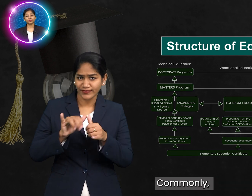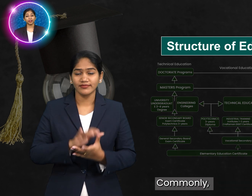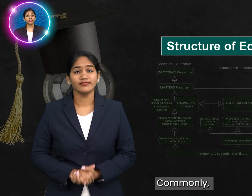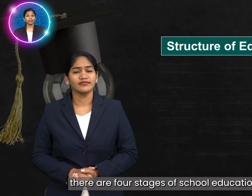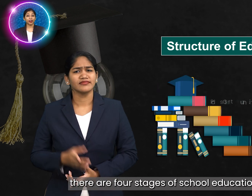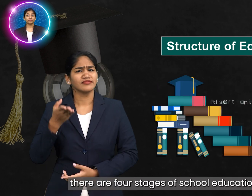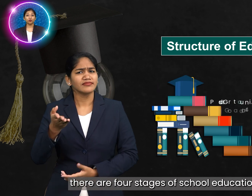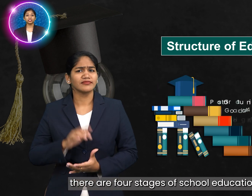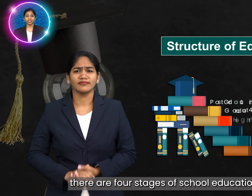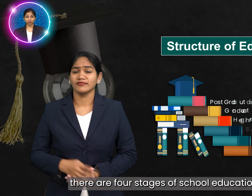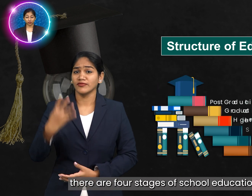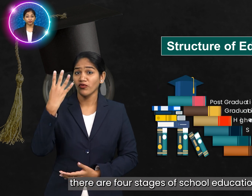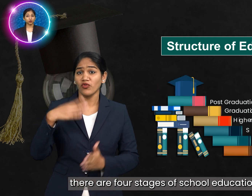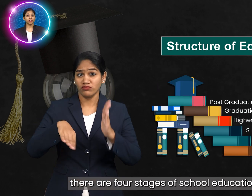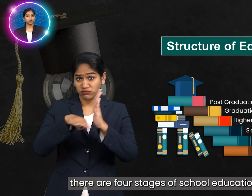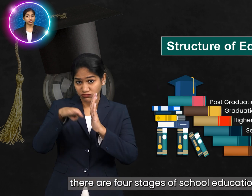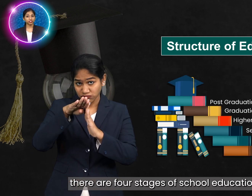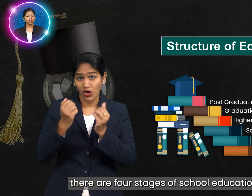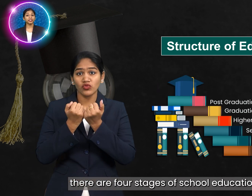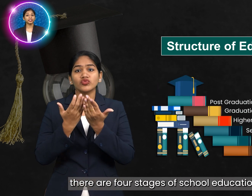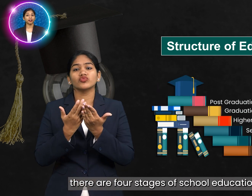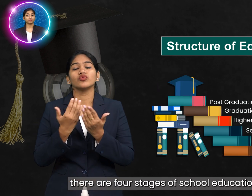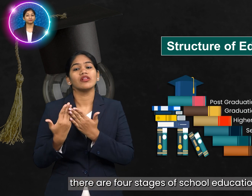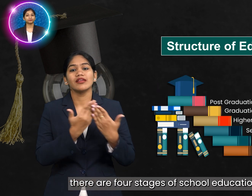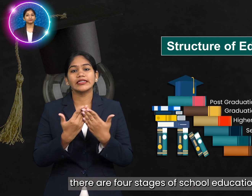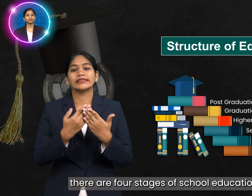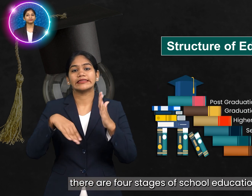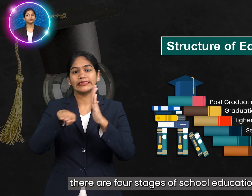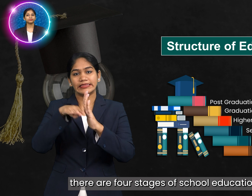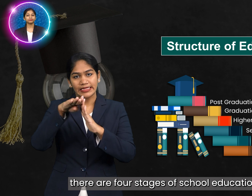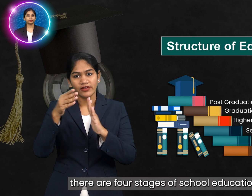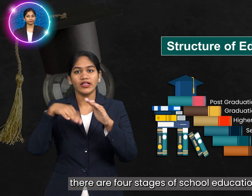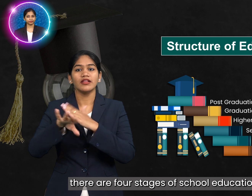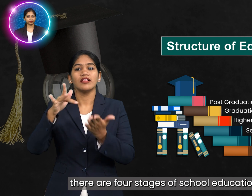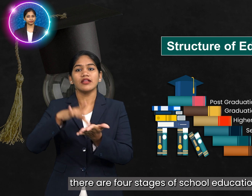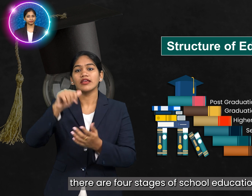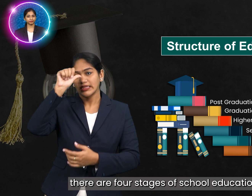Commonly, there are 4 stages of school education in India.